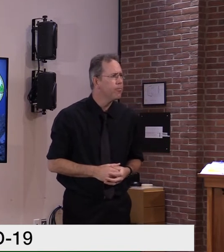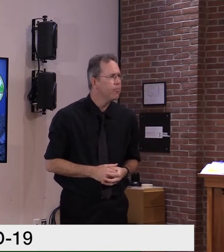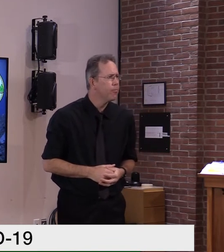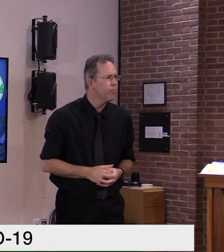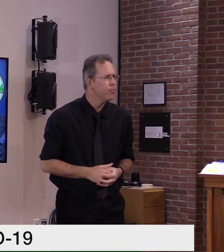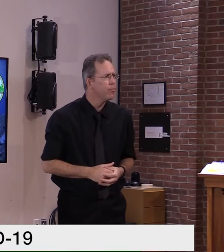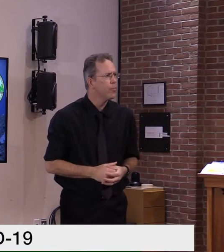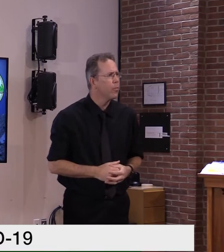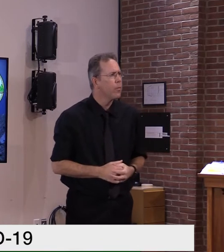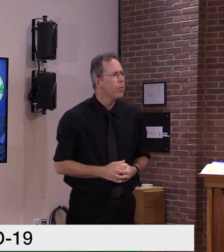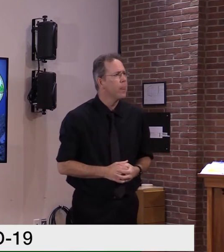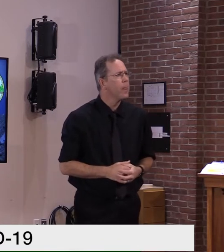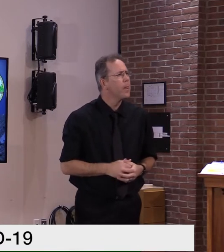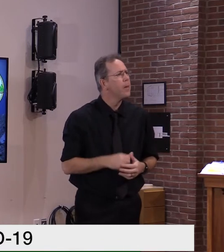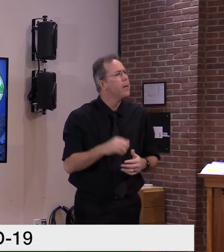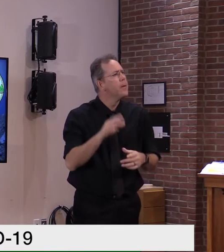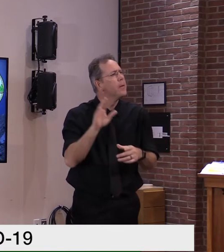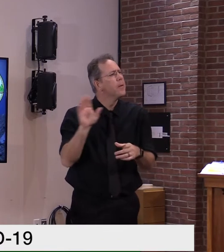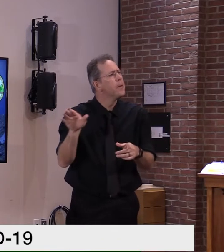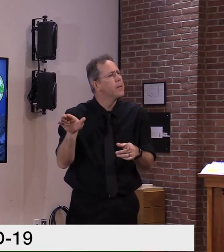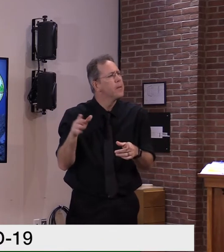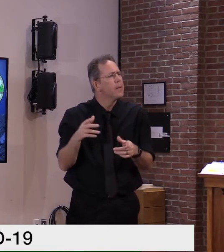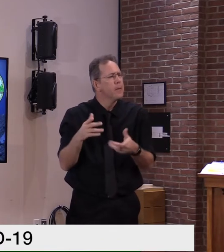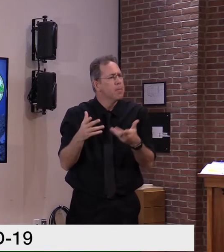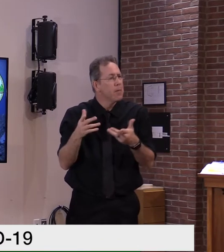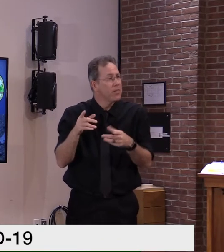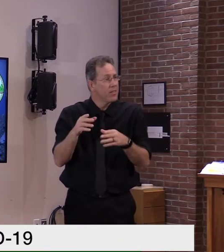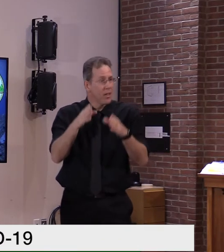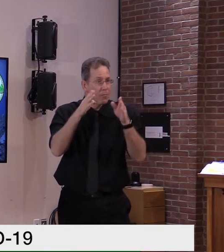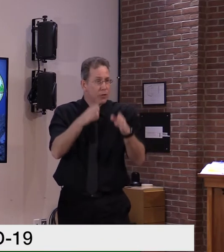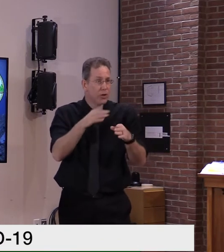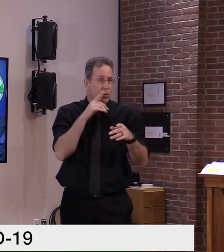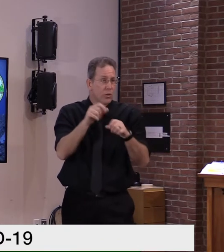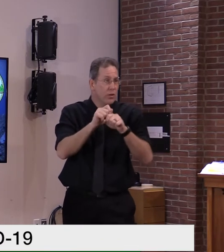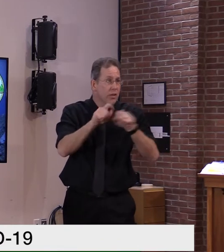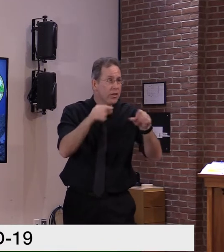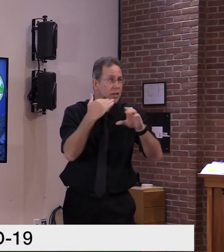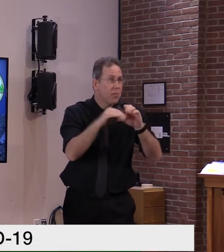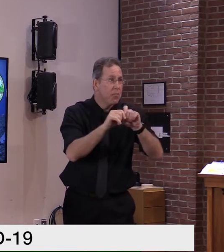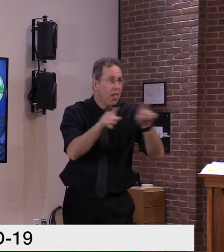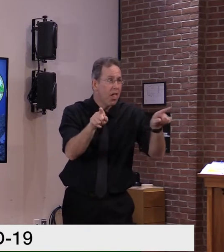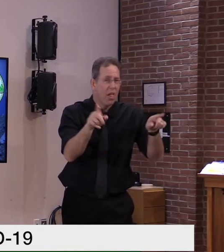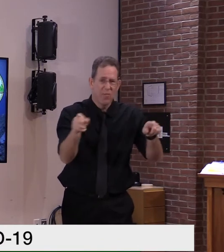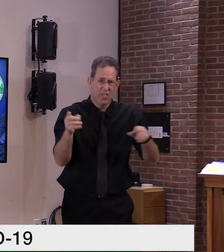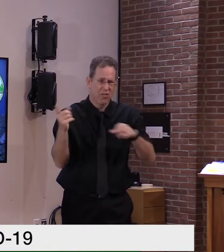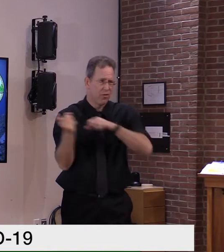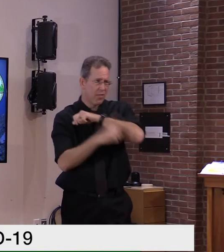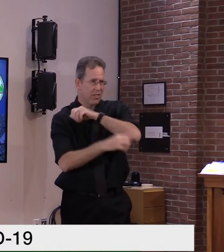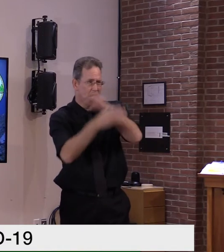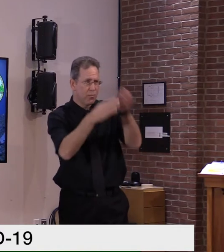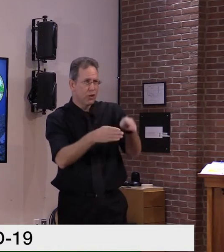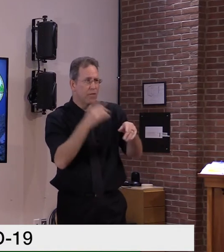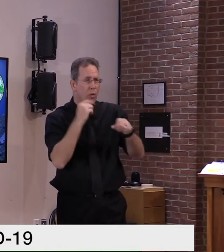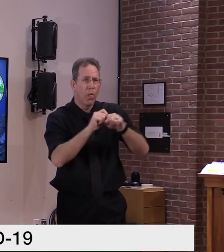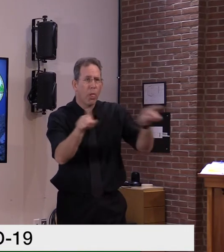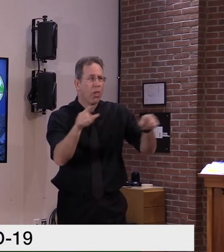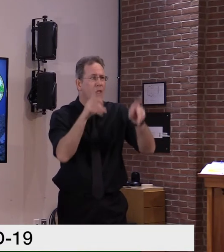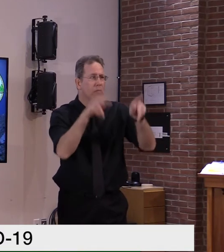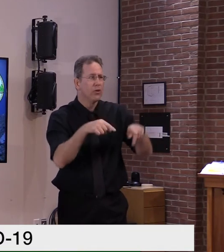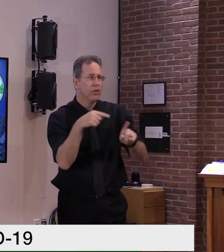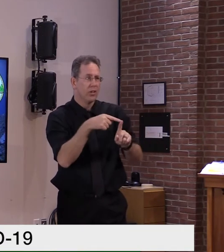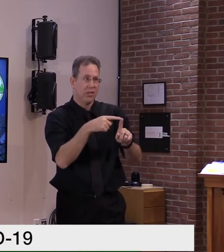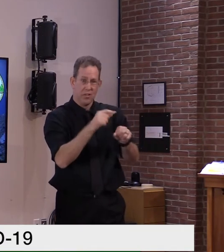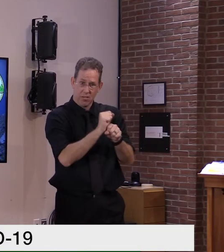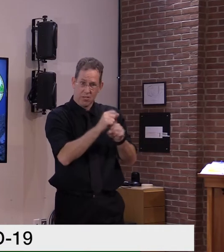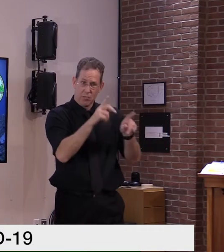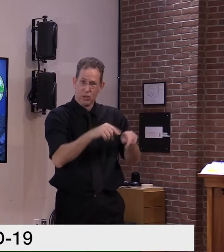emails, are they looking at possible discipline for that employee? Yeah, I think it's too early, but I think what we need to do is look at the